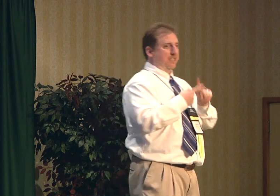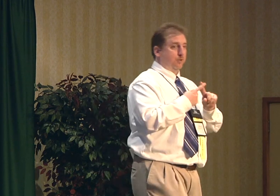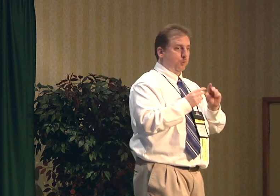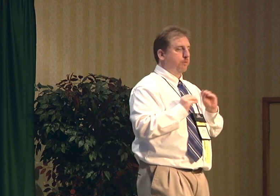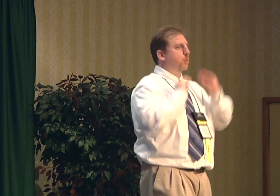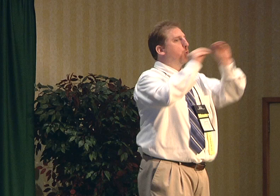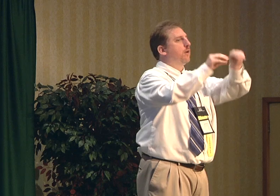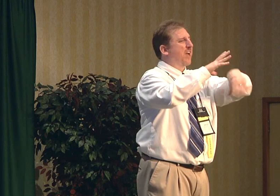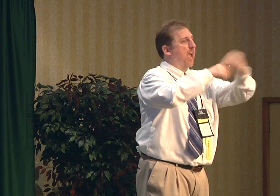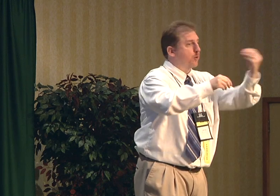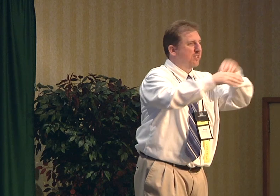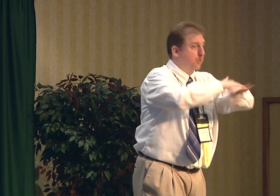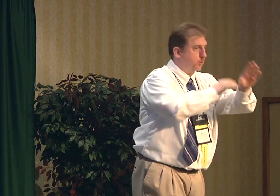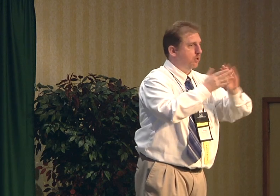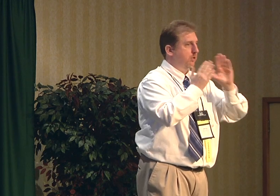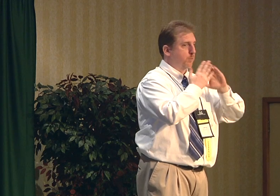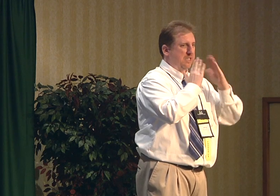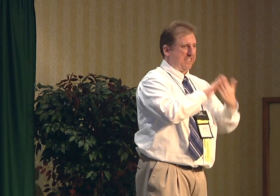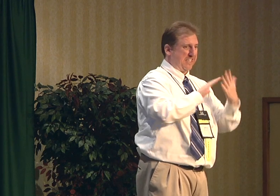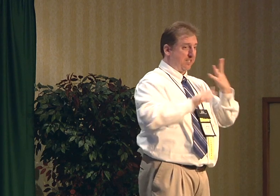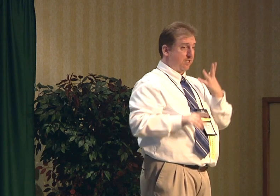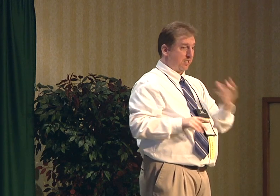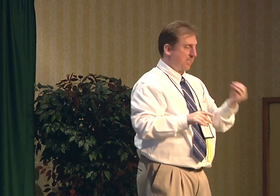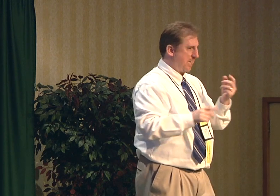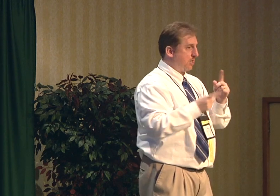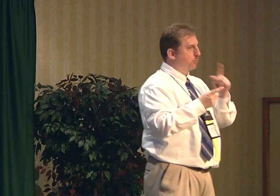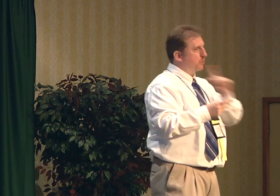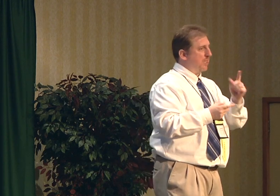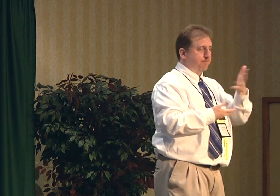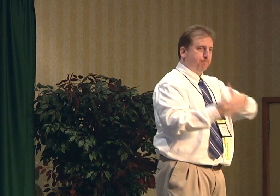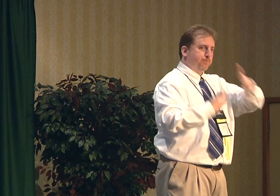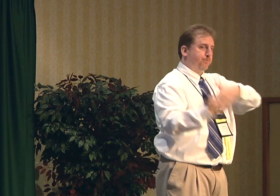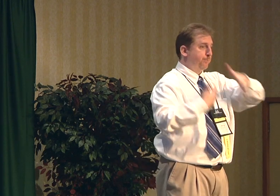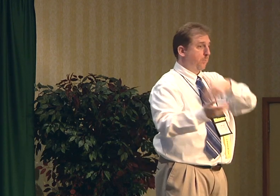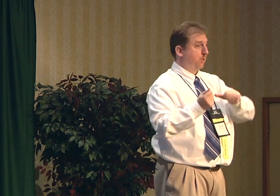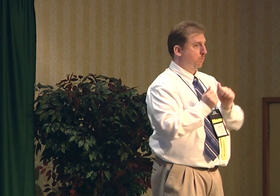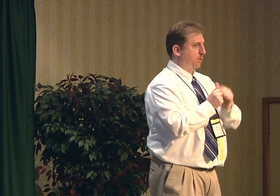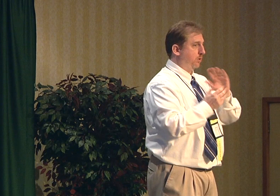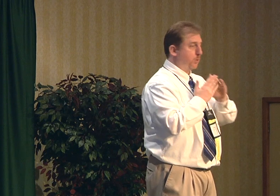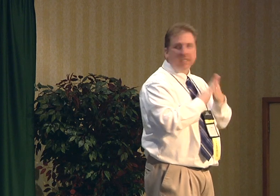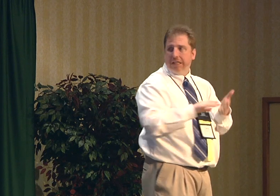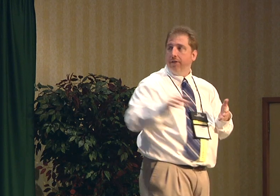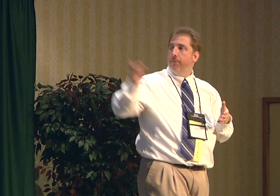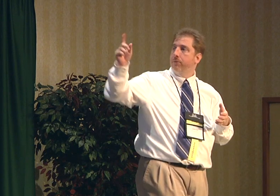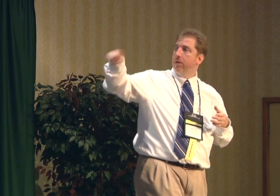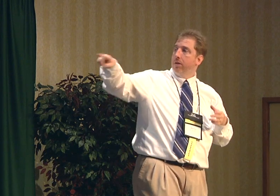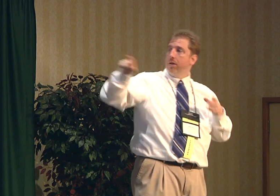into the community. so that we can serve more people and be out